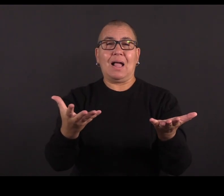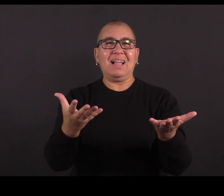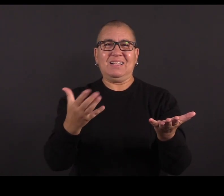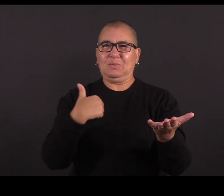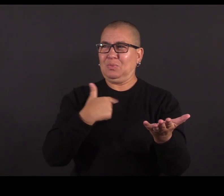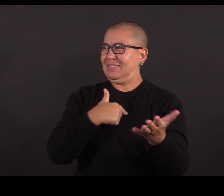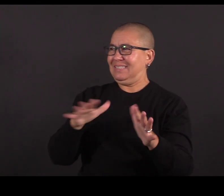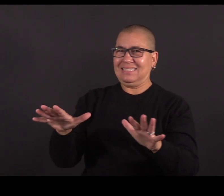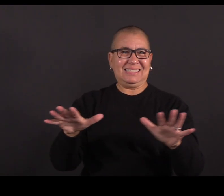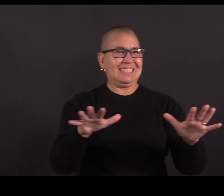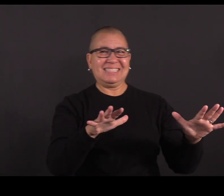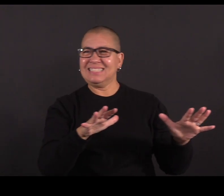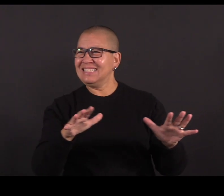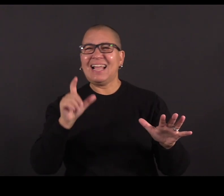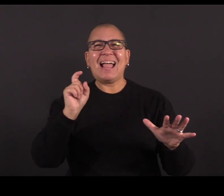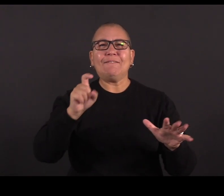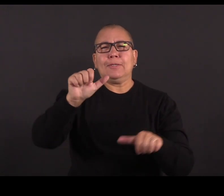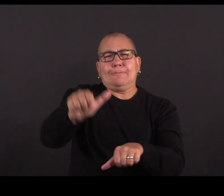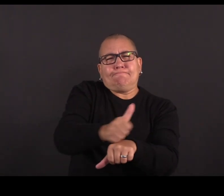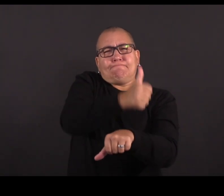these programs.